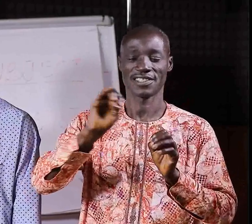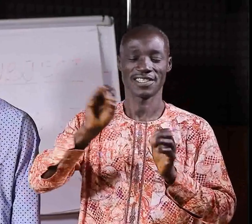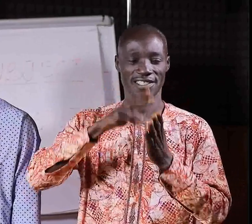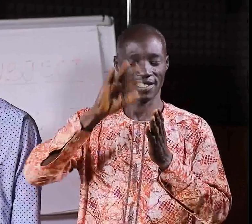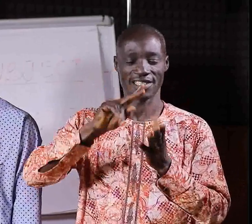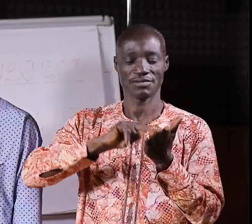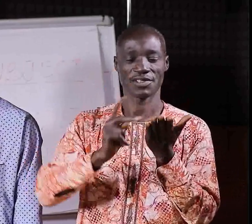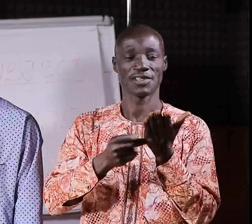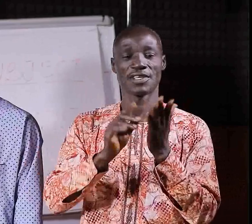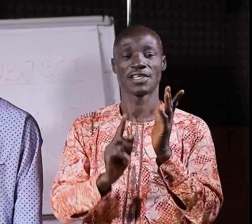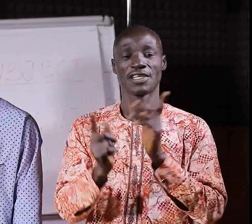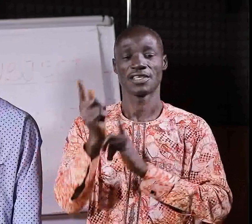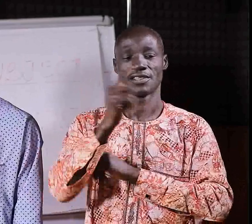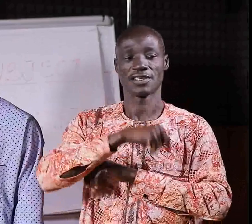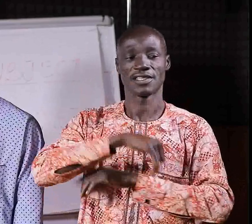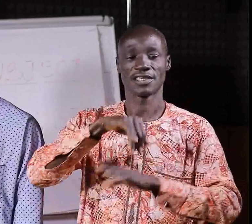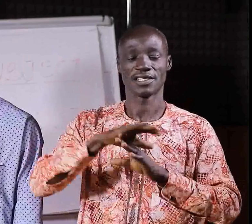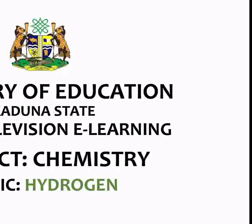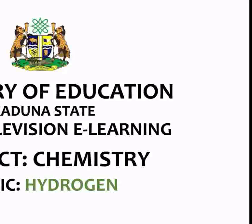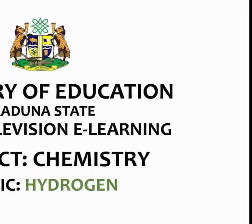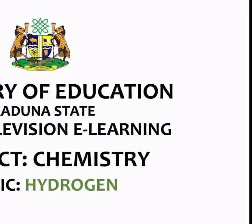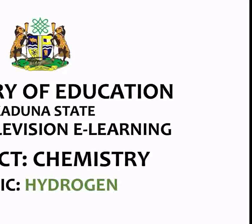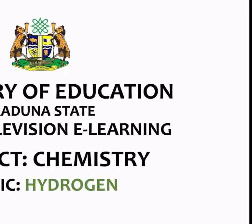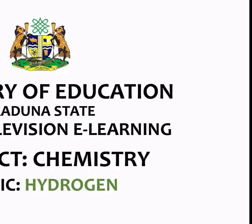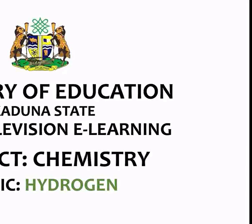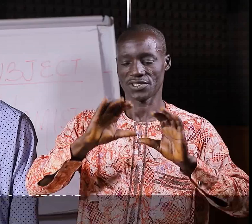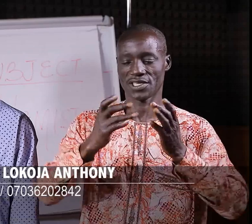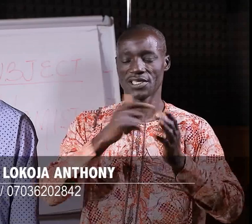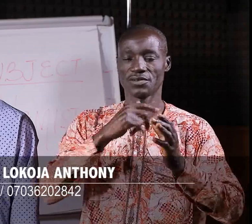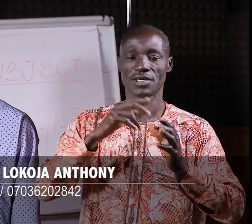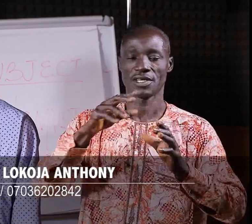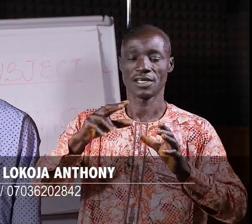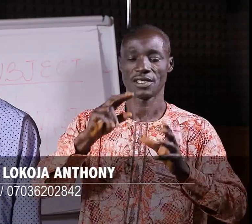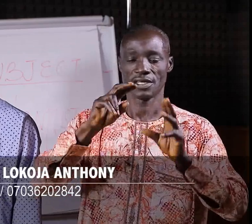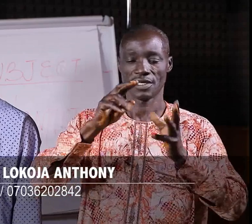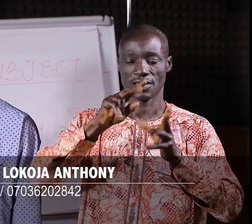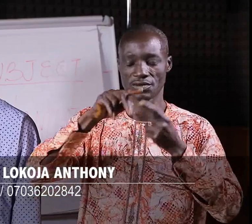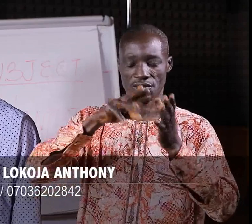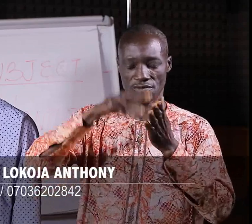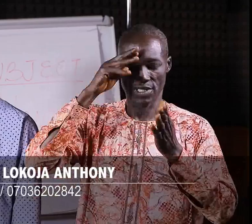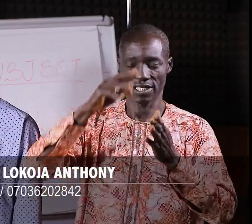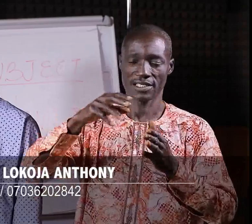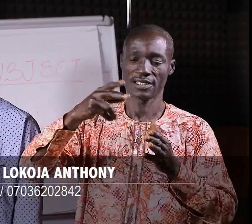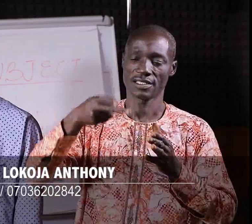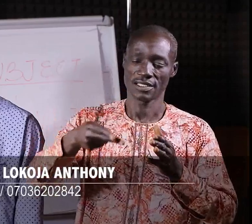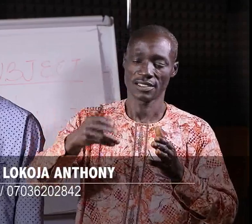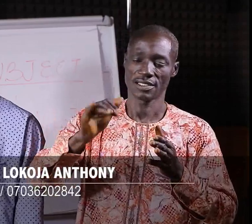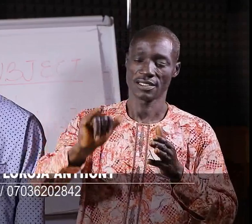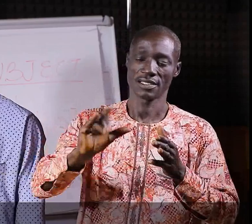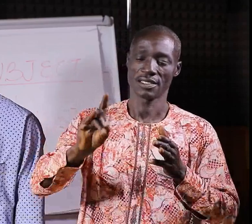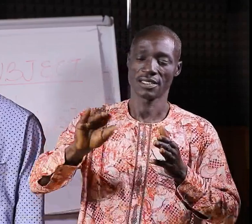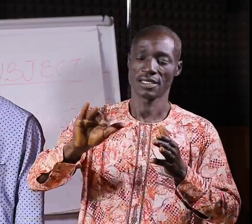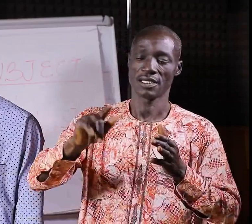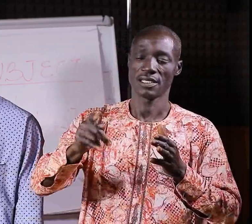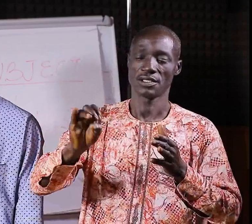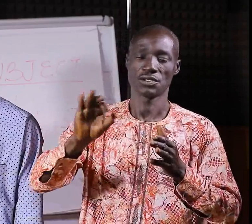program. Today in our chemistry class, we are taking hydrogen. I remain Ibrahim Omar. You will